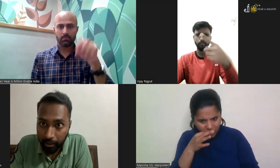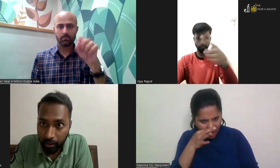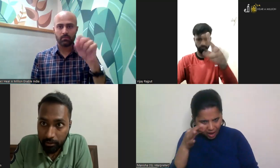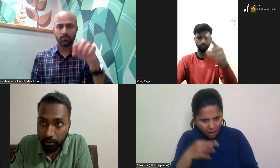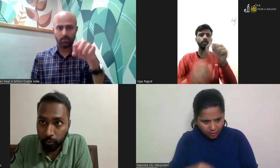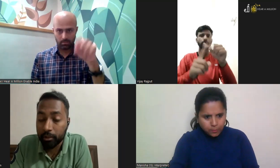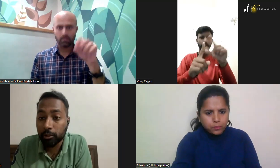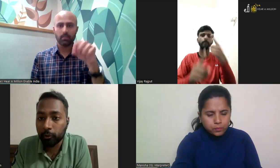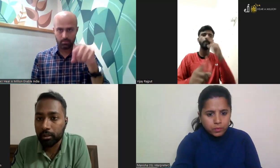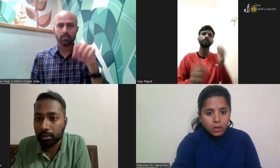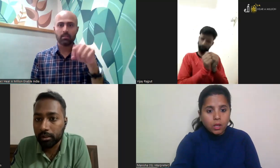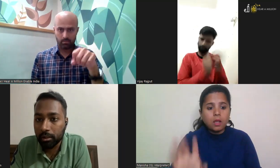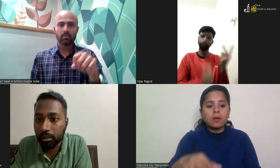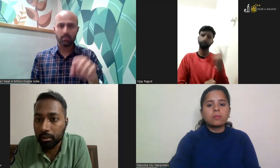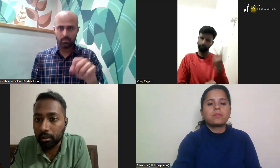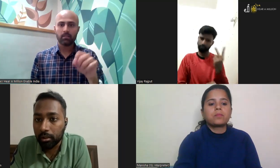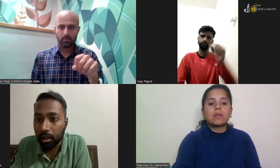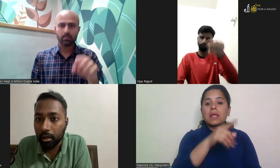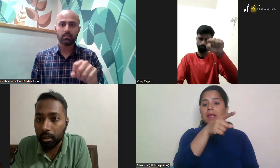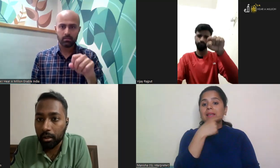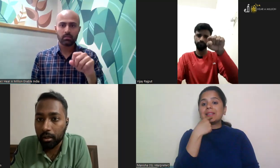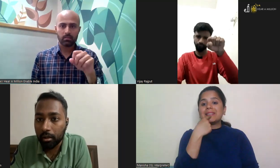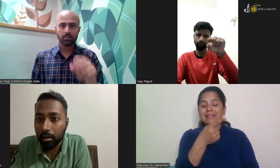for driving license or insurance?